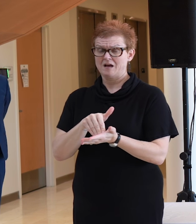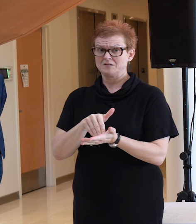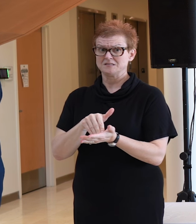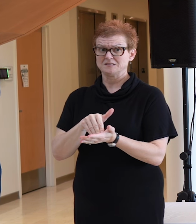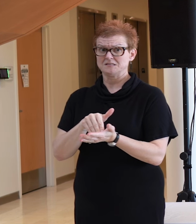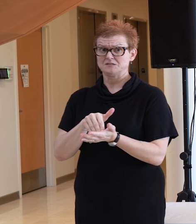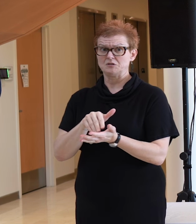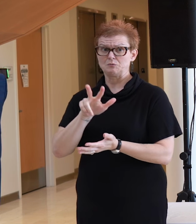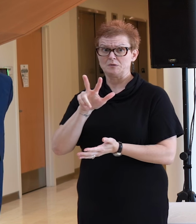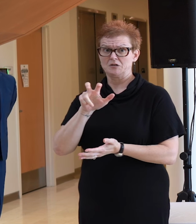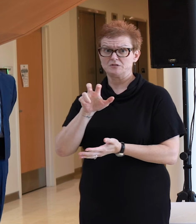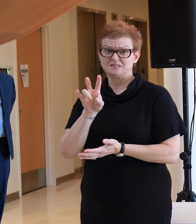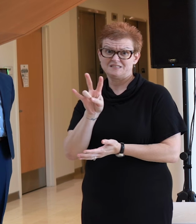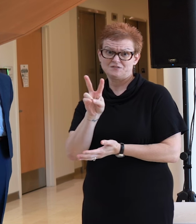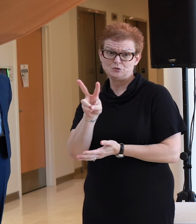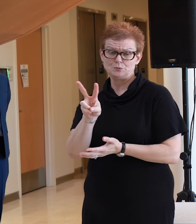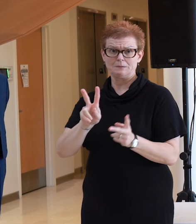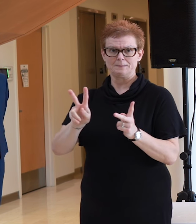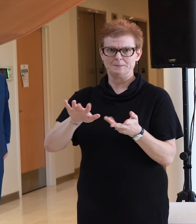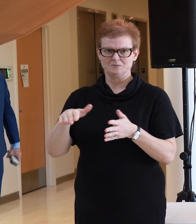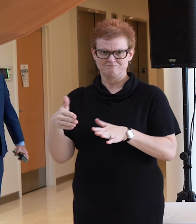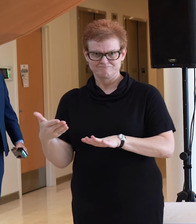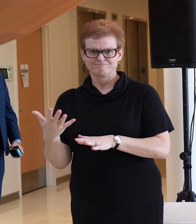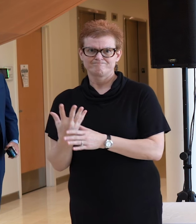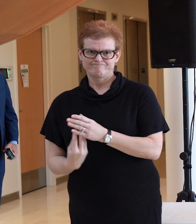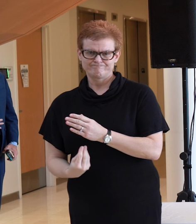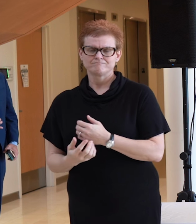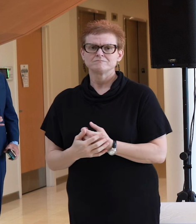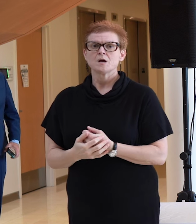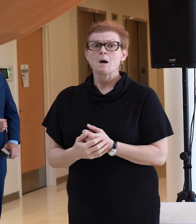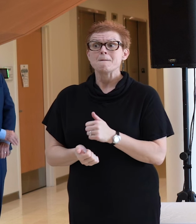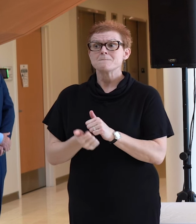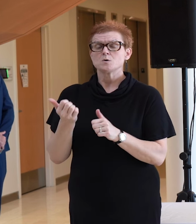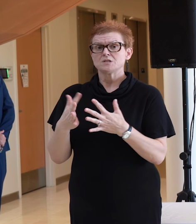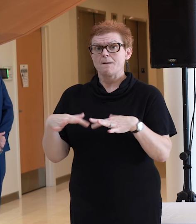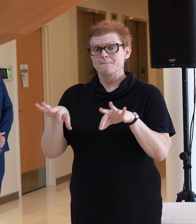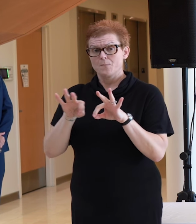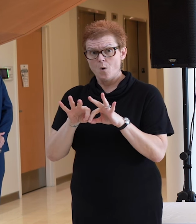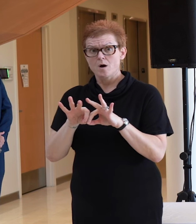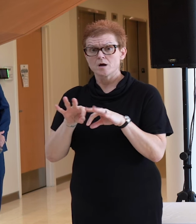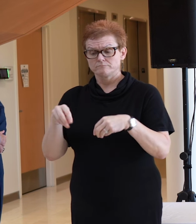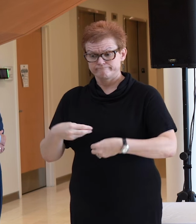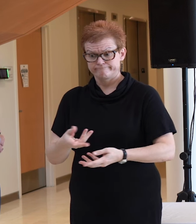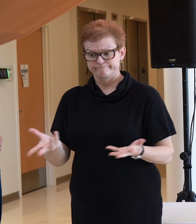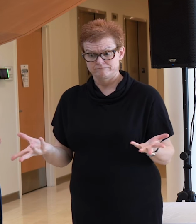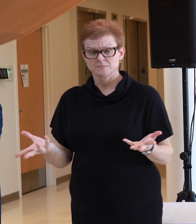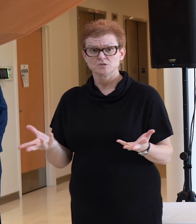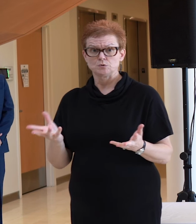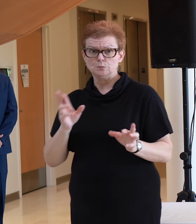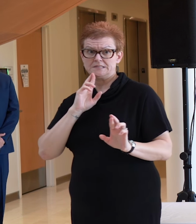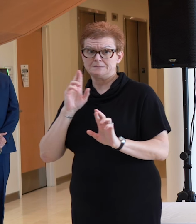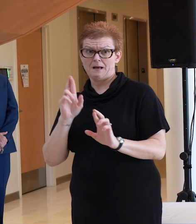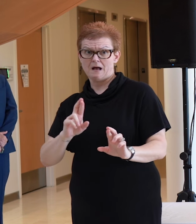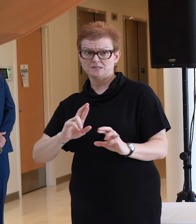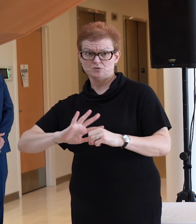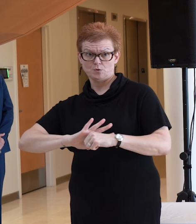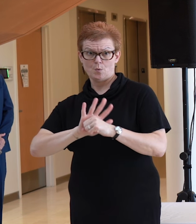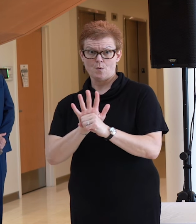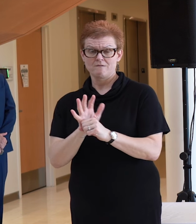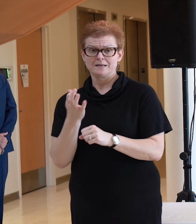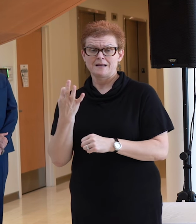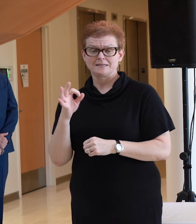3,772 St. Louis County residents. And one of our most important contributions to the pandemic response has